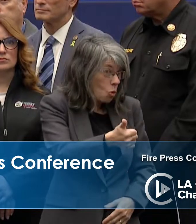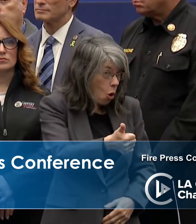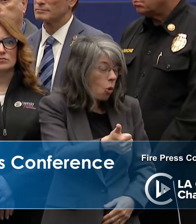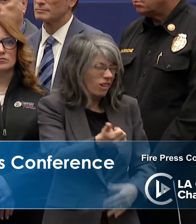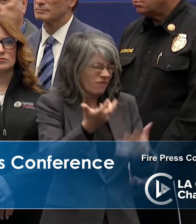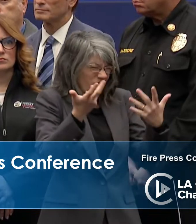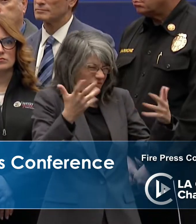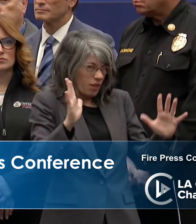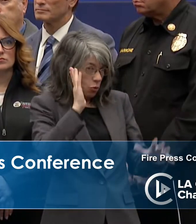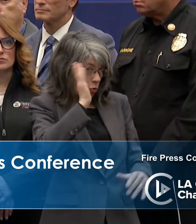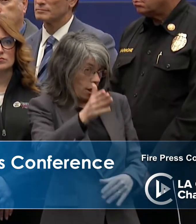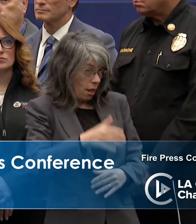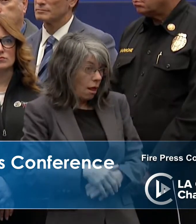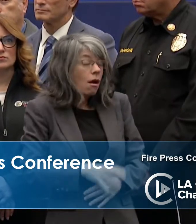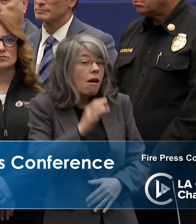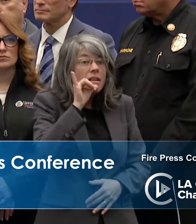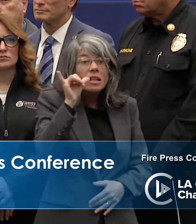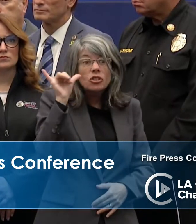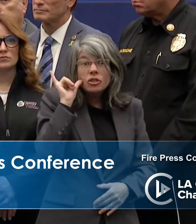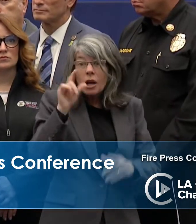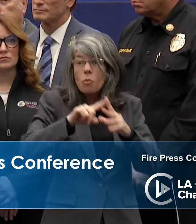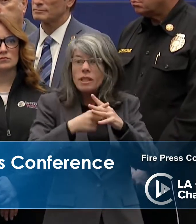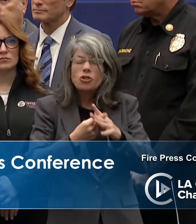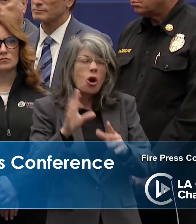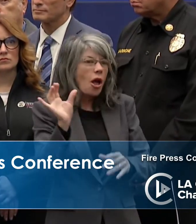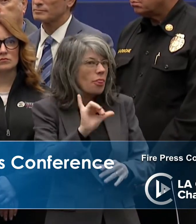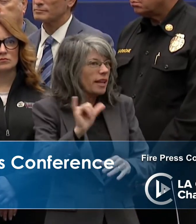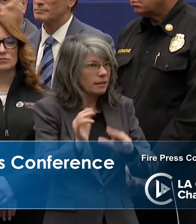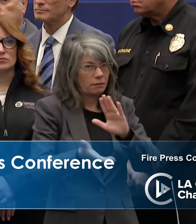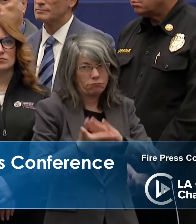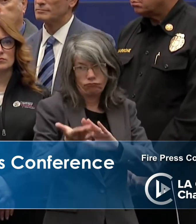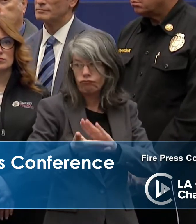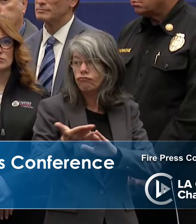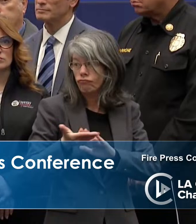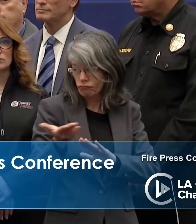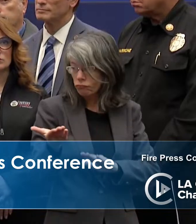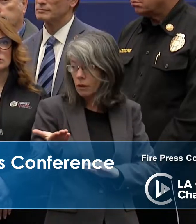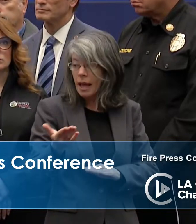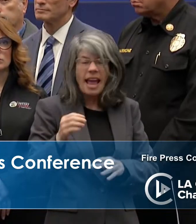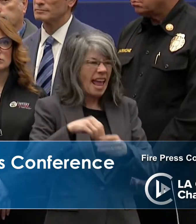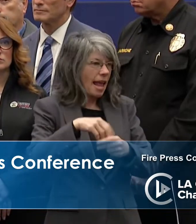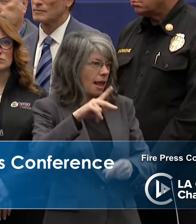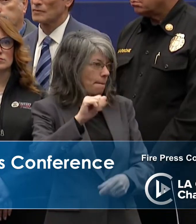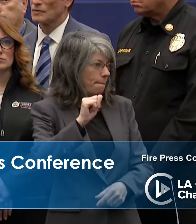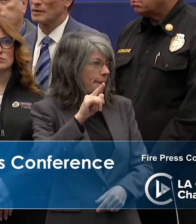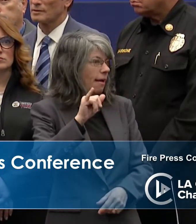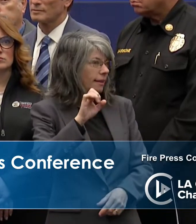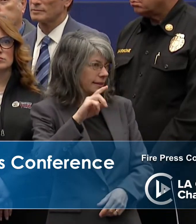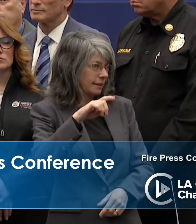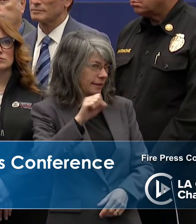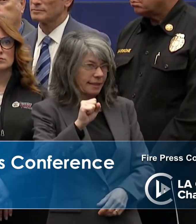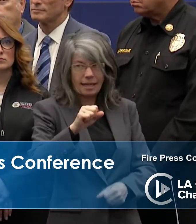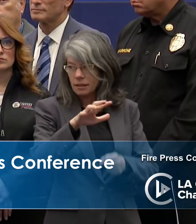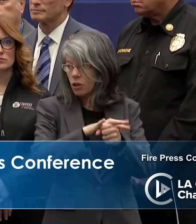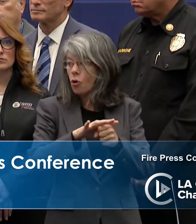will be done. Yesterday, we started the same operation in the Palisades area.